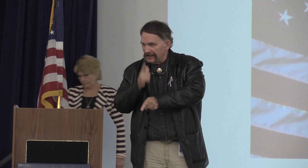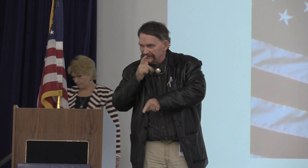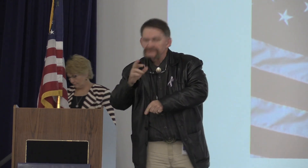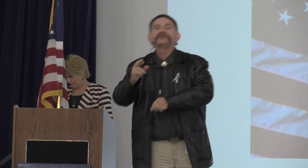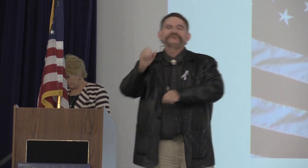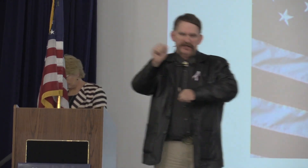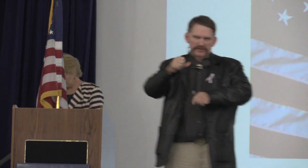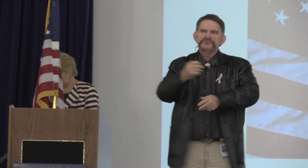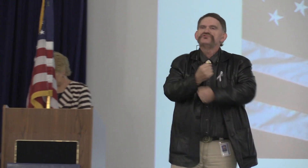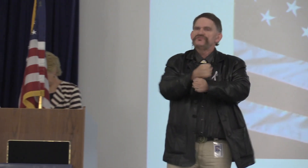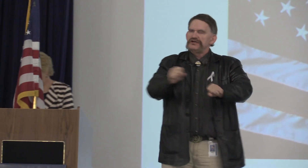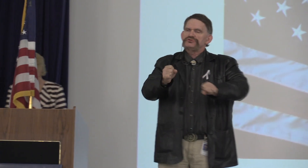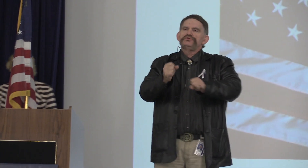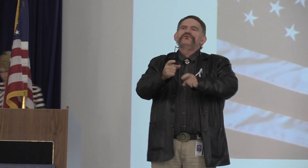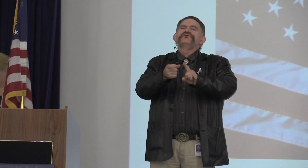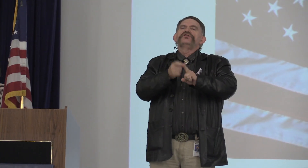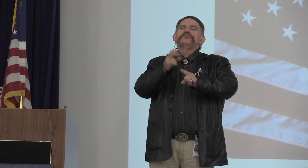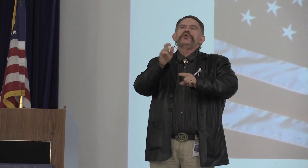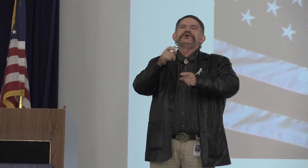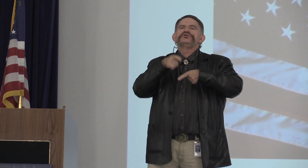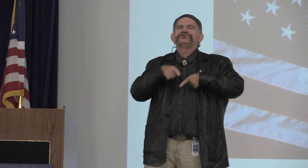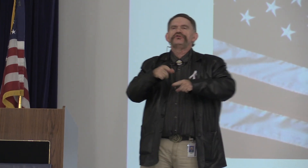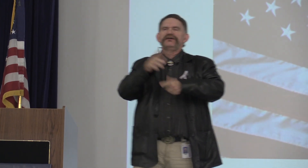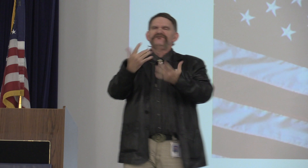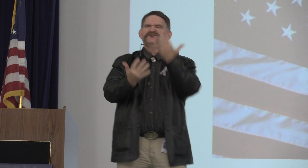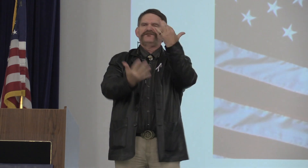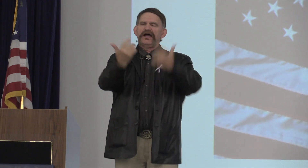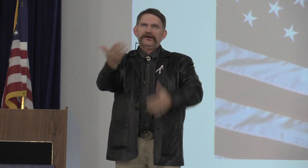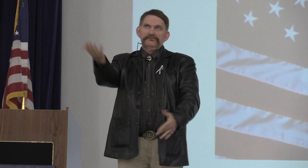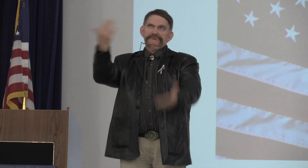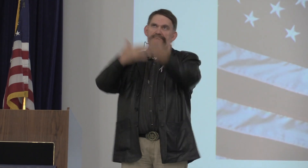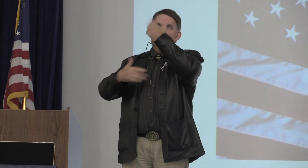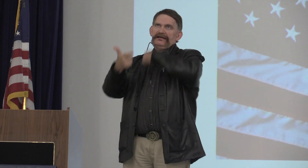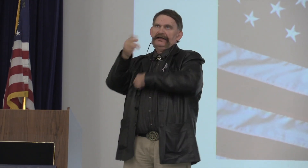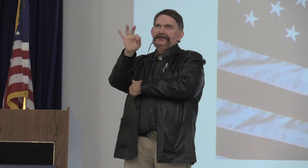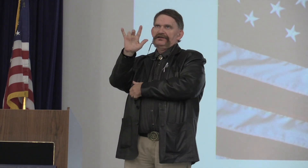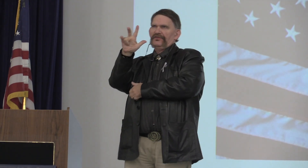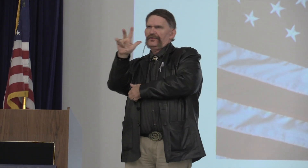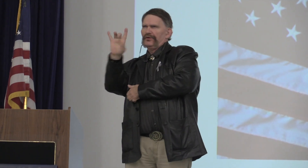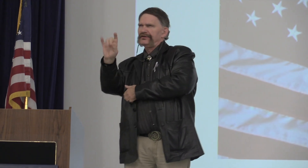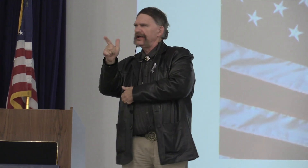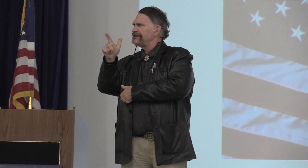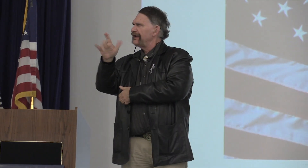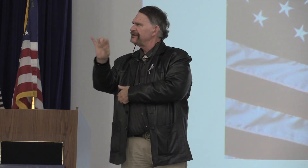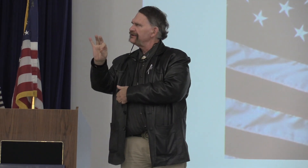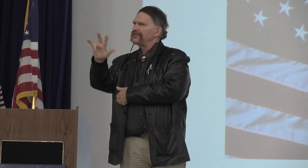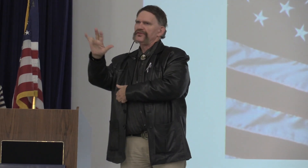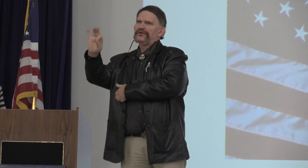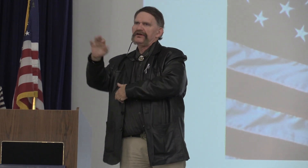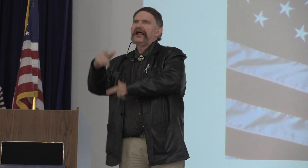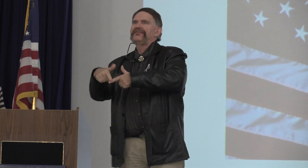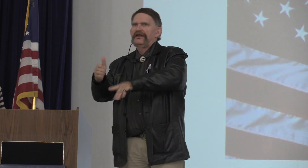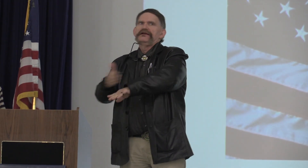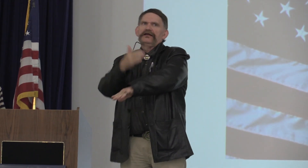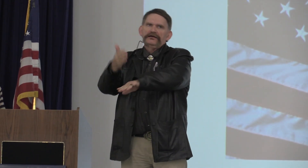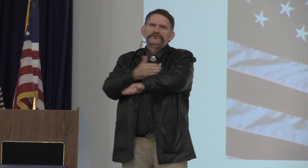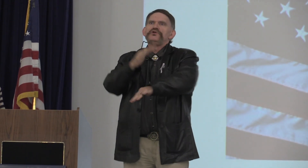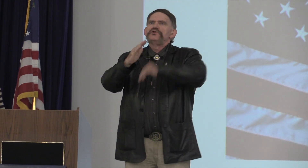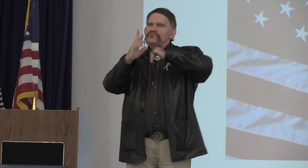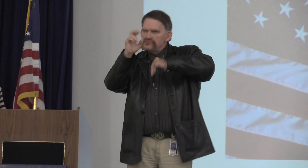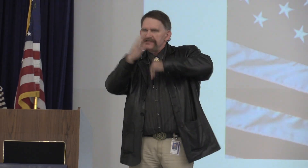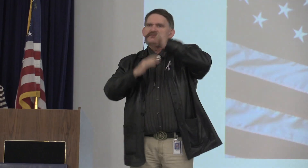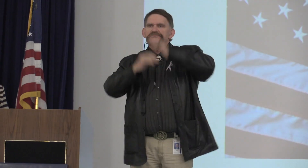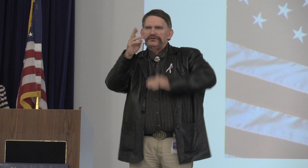it saved Huey from those who were in there from a fire. This happened a long time ago.